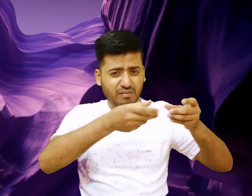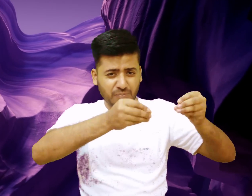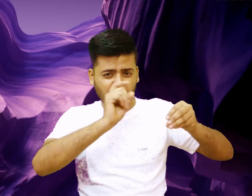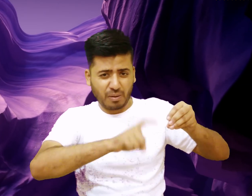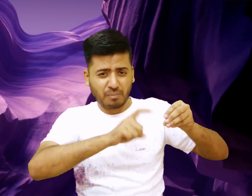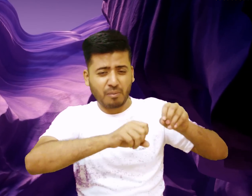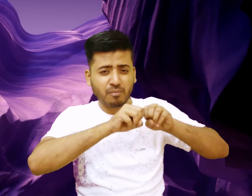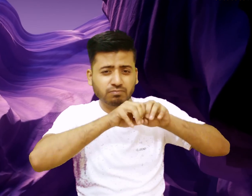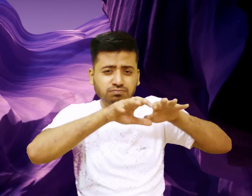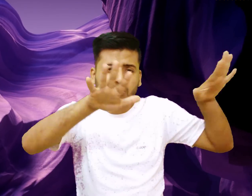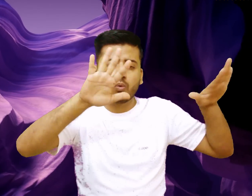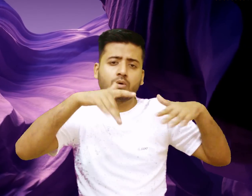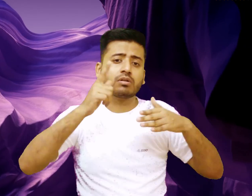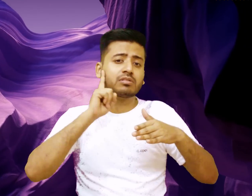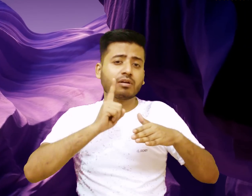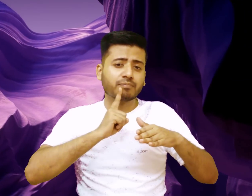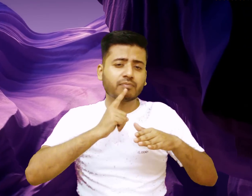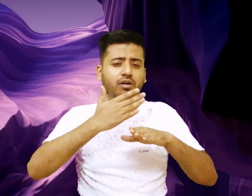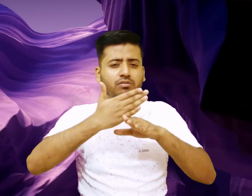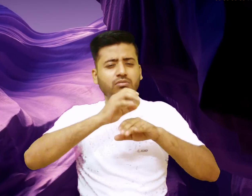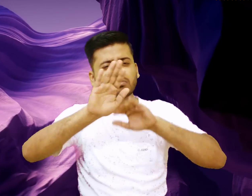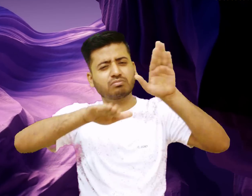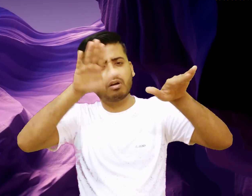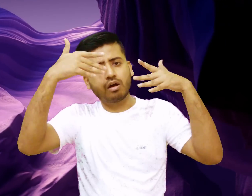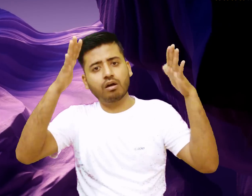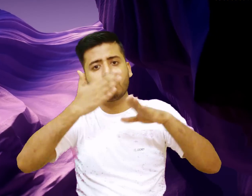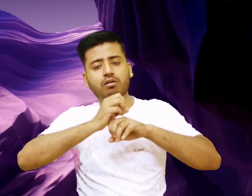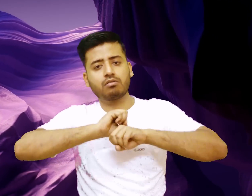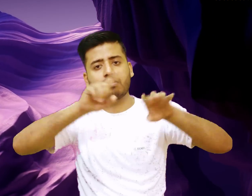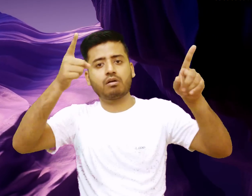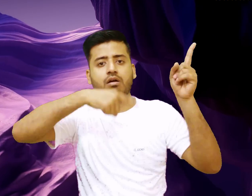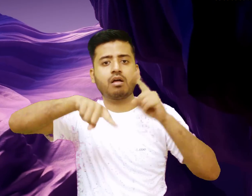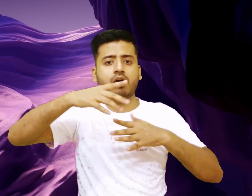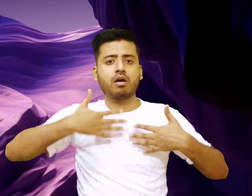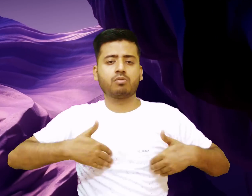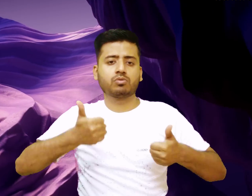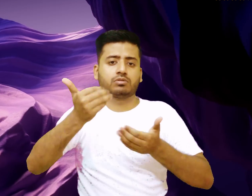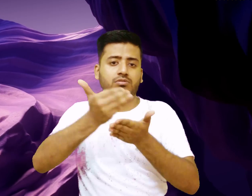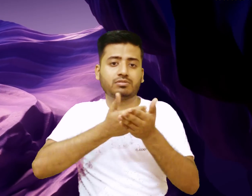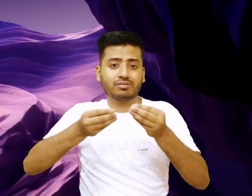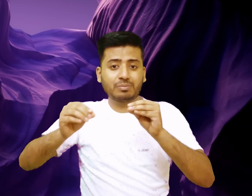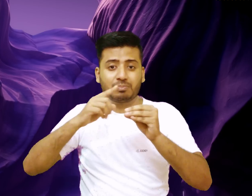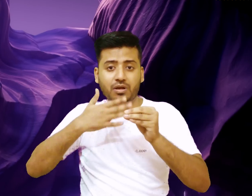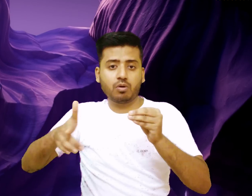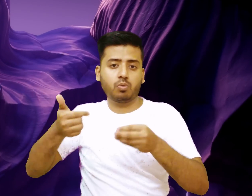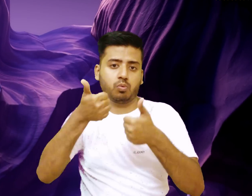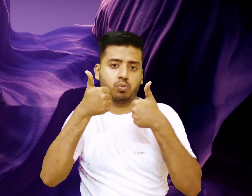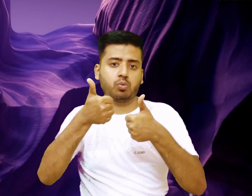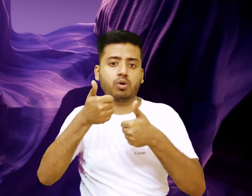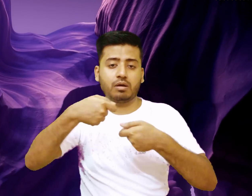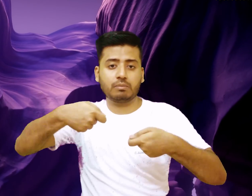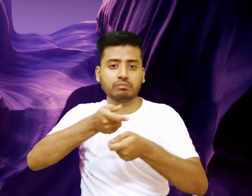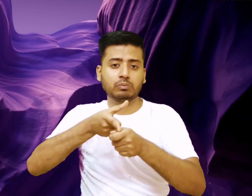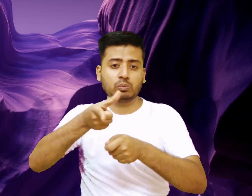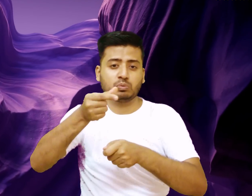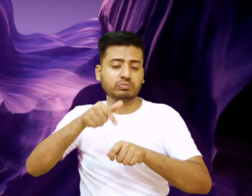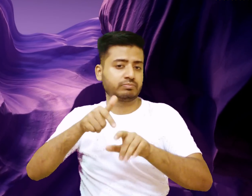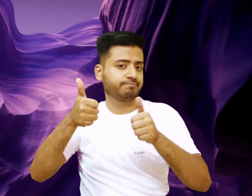whole grains, fruits, vegetables, and lean proteins, which can help lower blood pressure. Consult with a healthcare